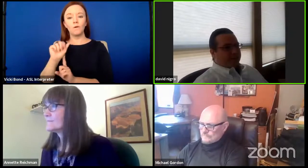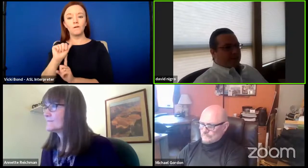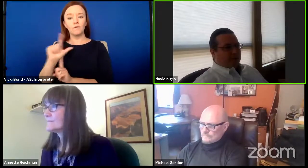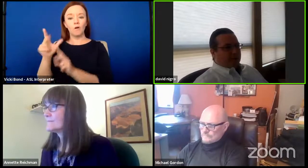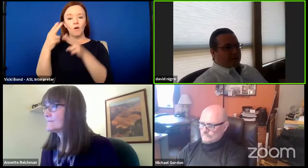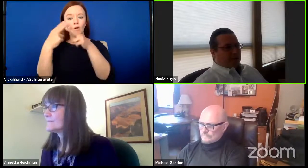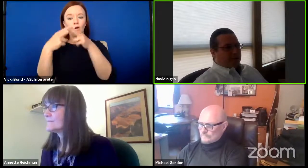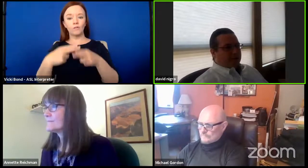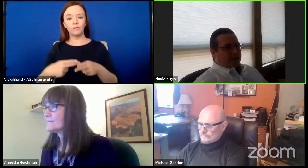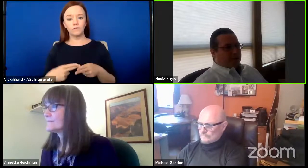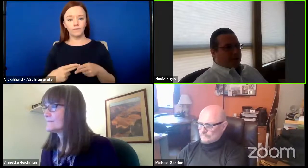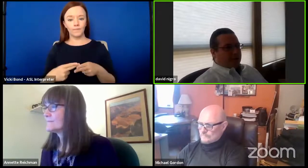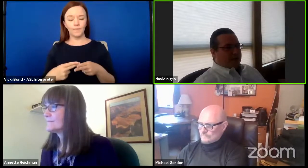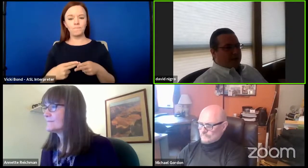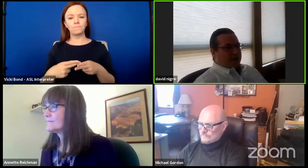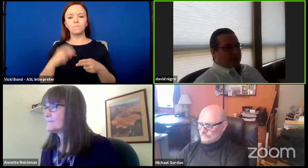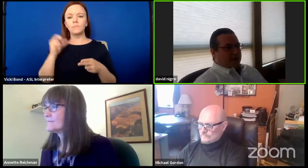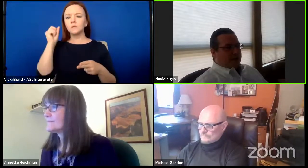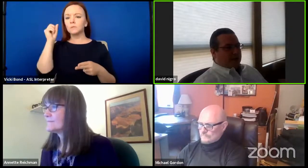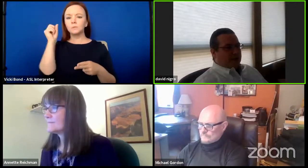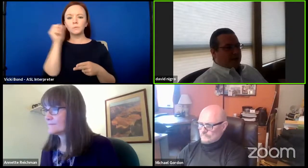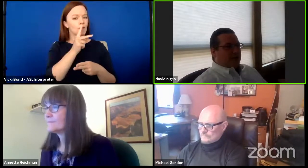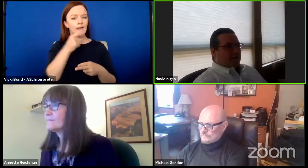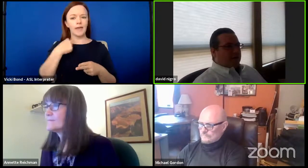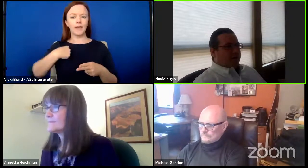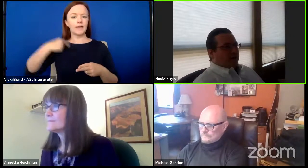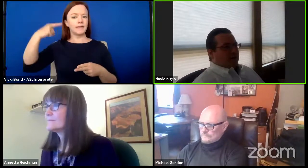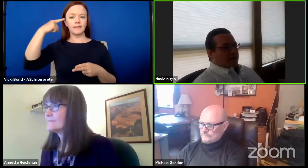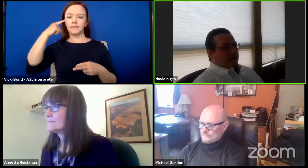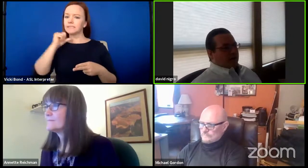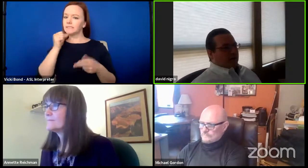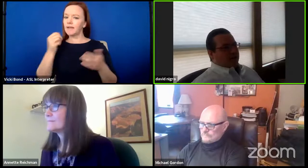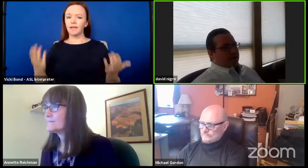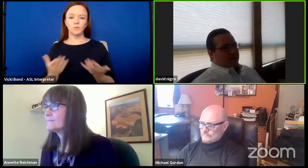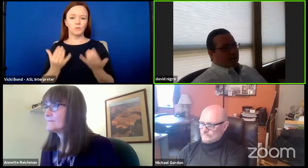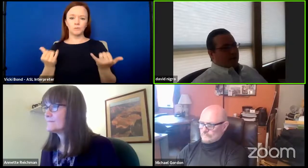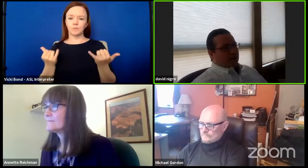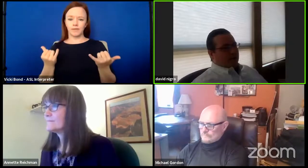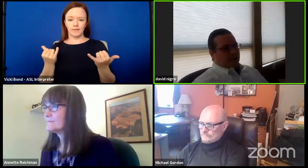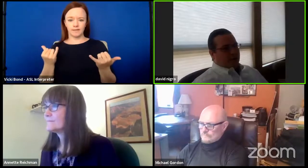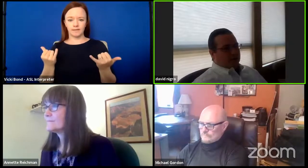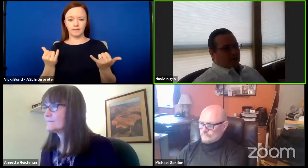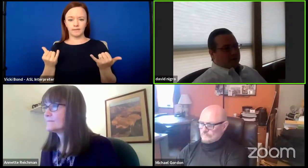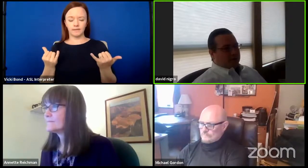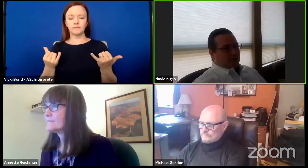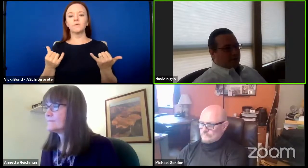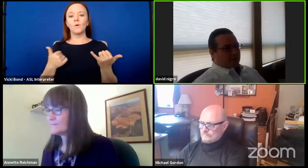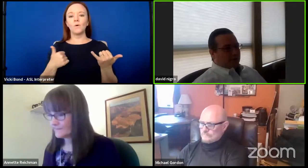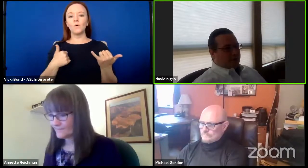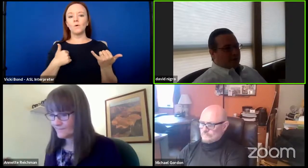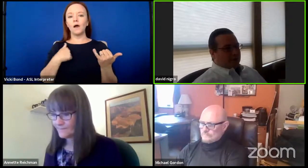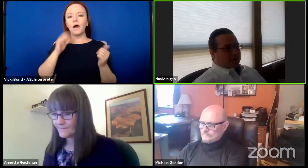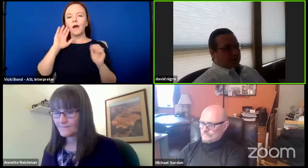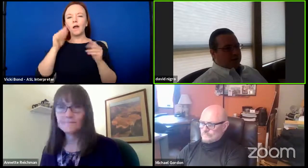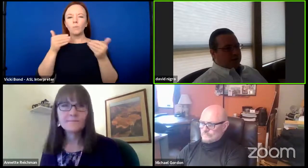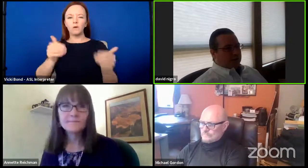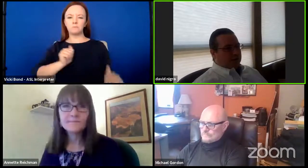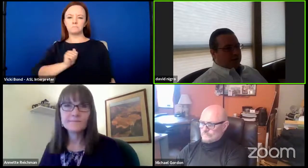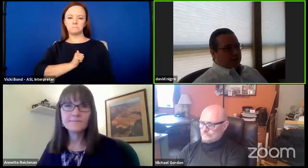I believe that Suke is not here today. So I will do the roll call.